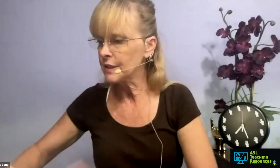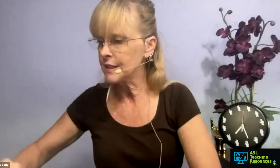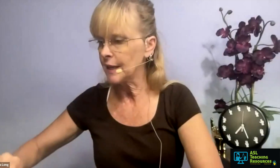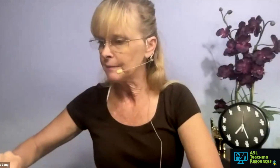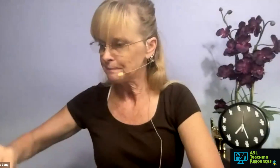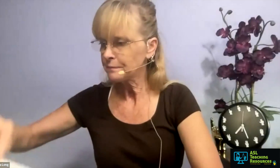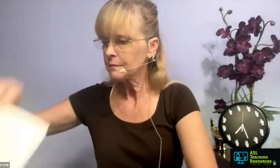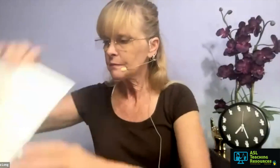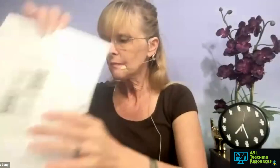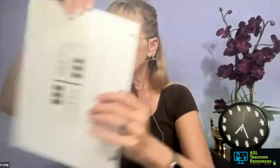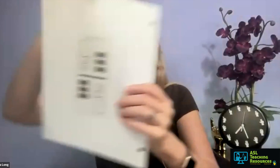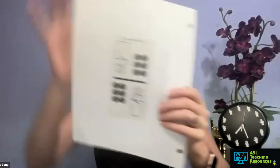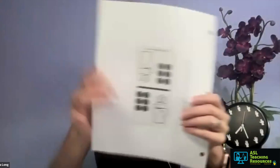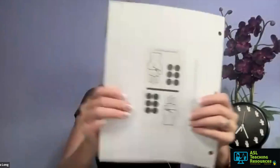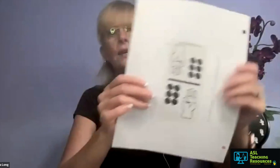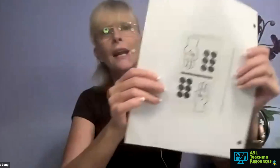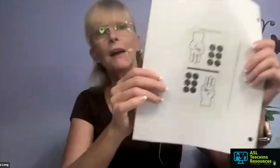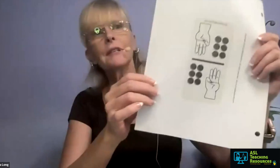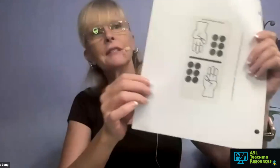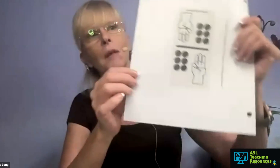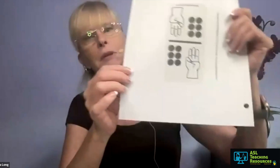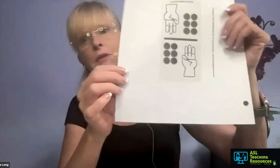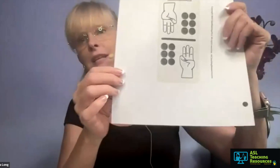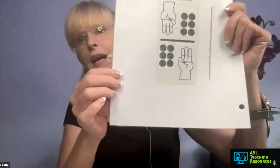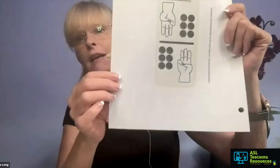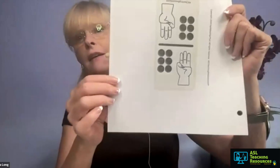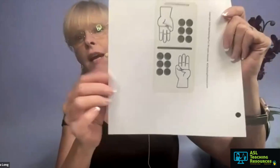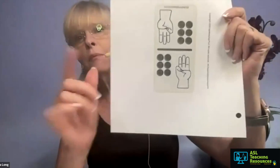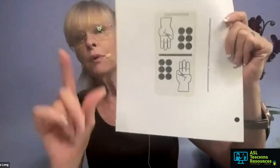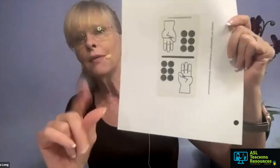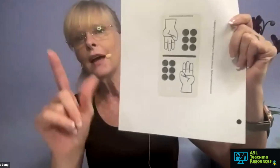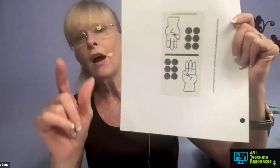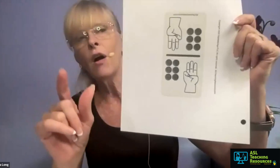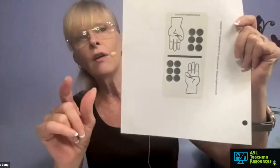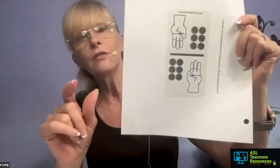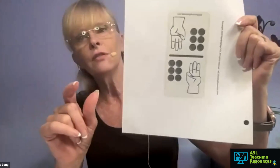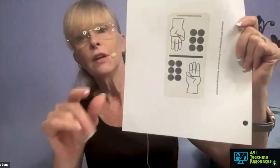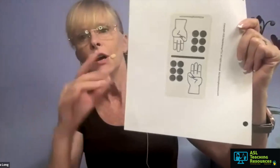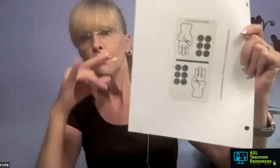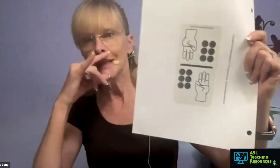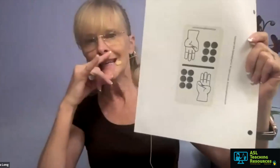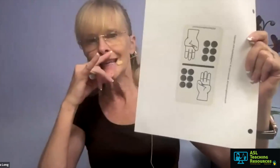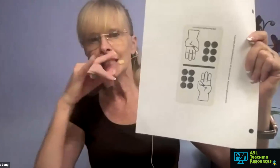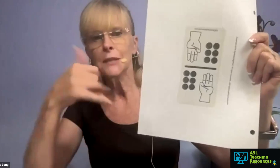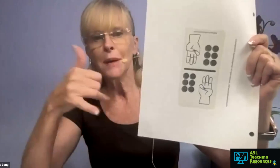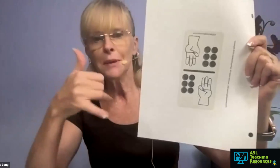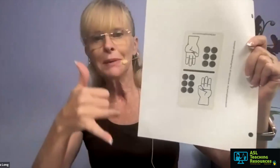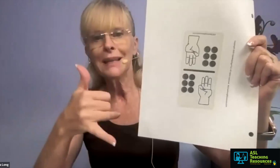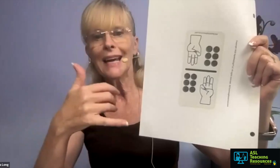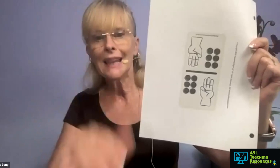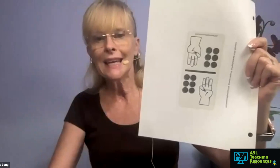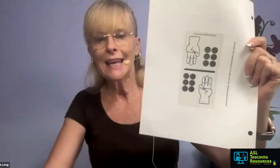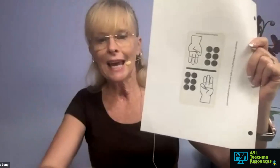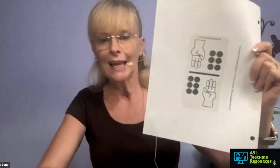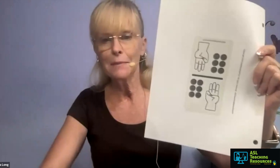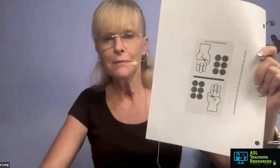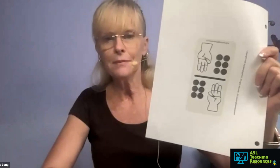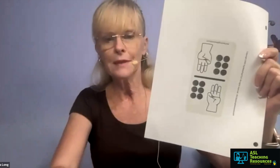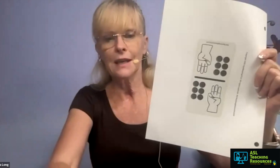see. So you can have the domino set and print that off for the kids to be able to play the game. And I